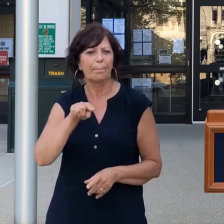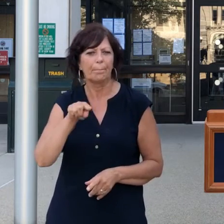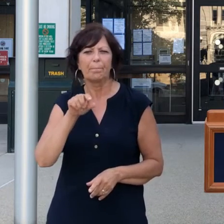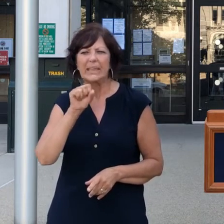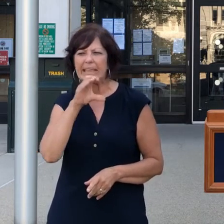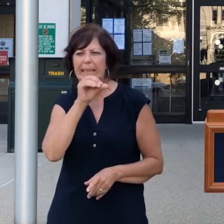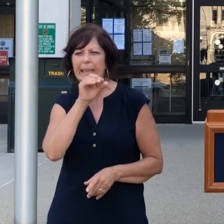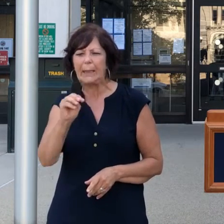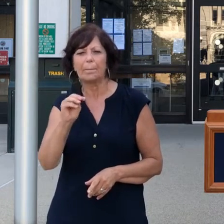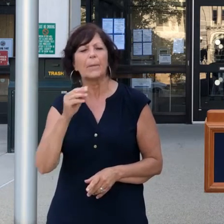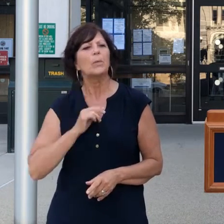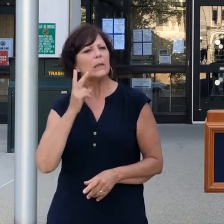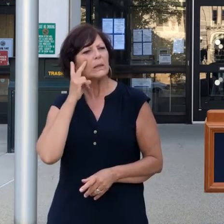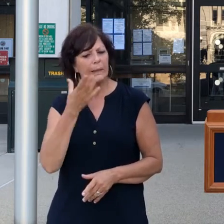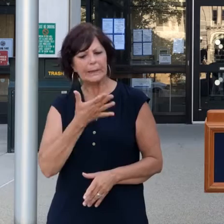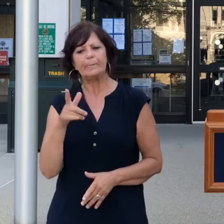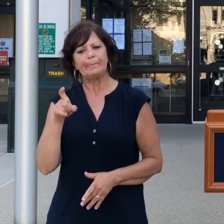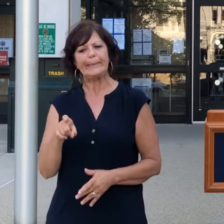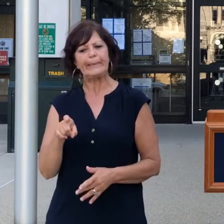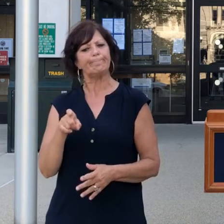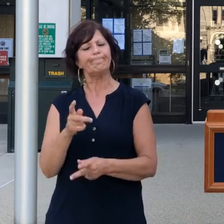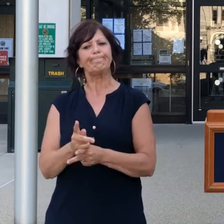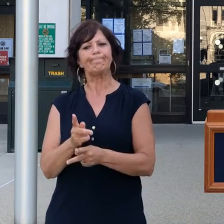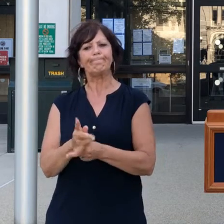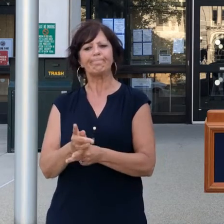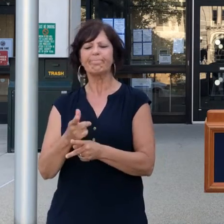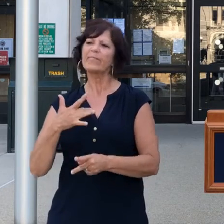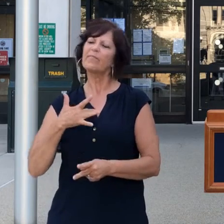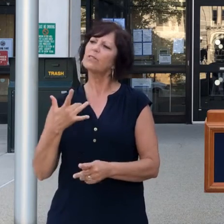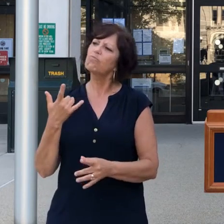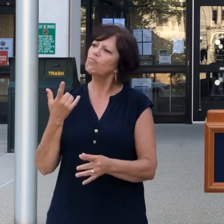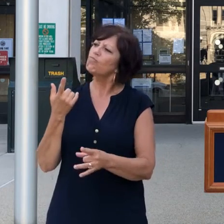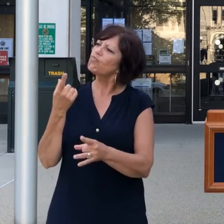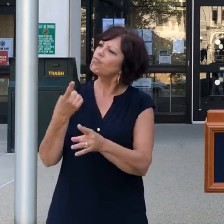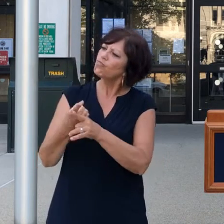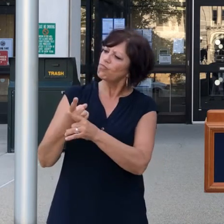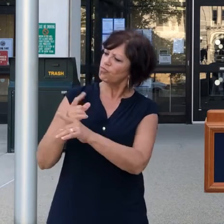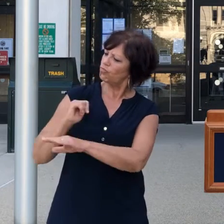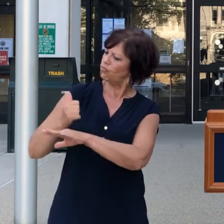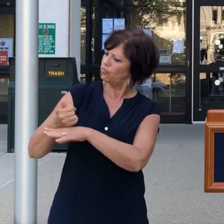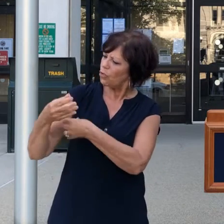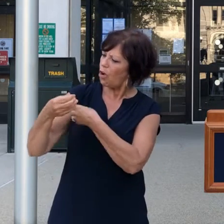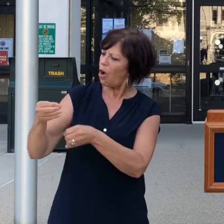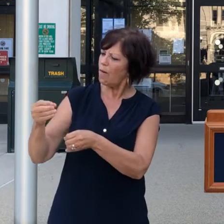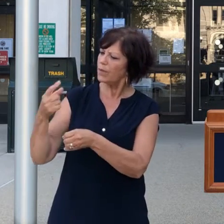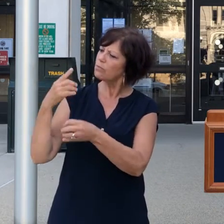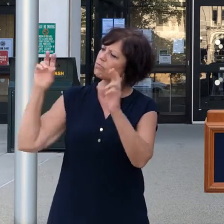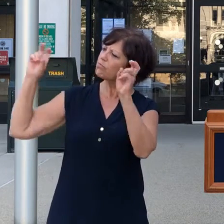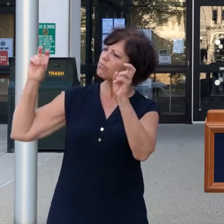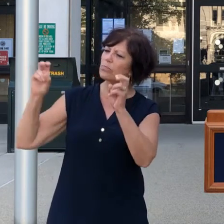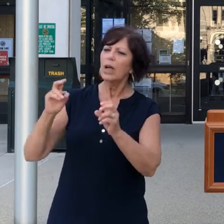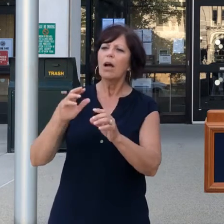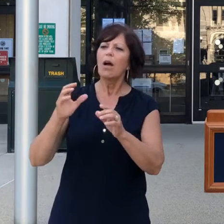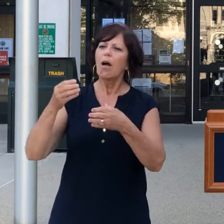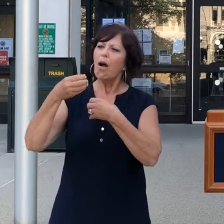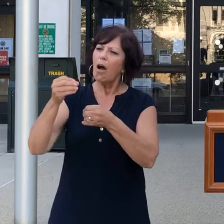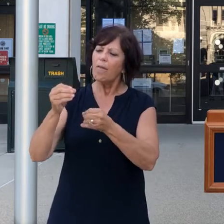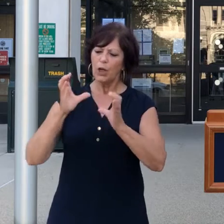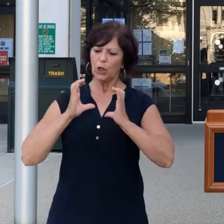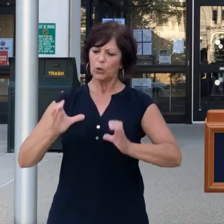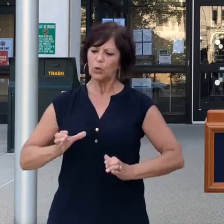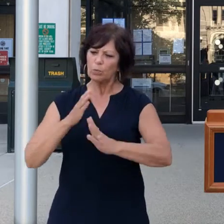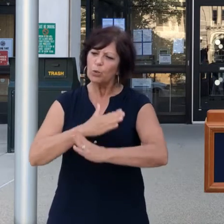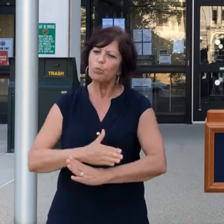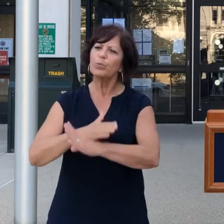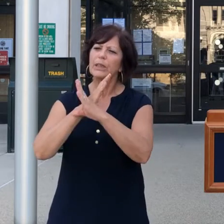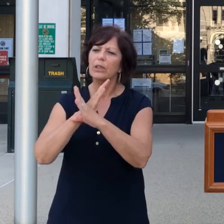seeing issues that needed to be addressed, and I felt it was appropriate to create an Office of Consumer Protection. And I want to thank the